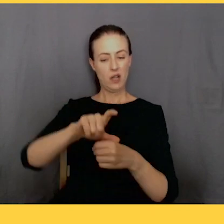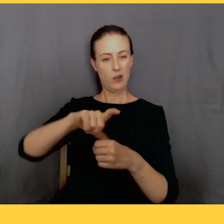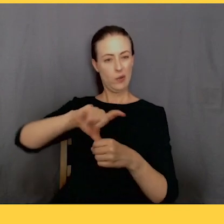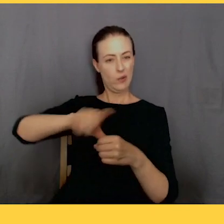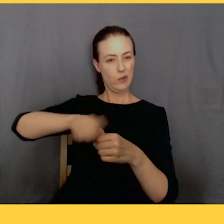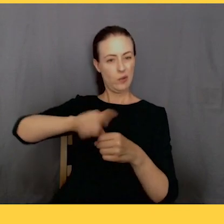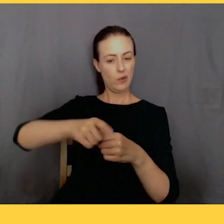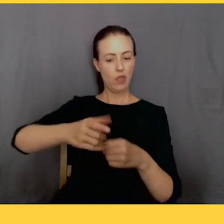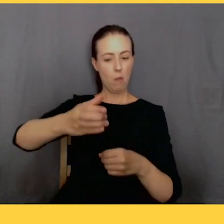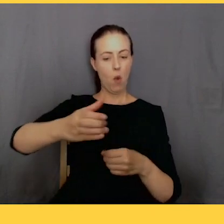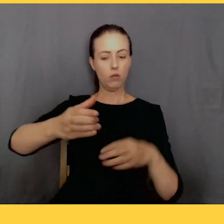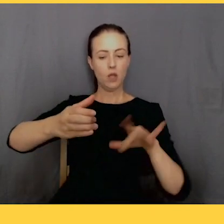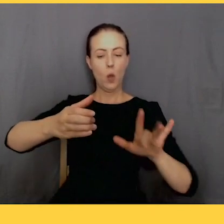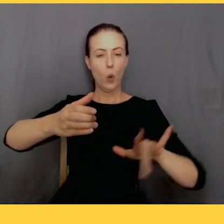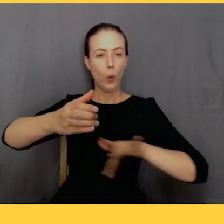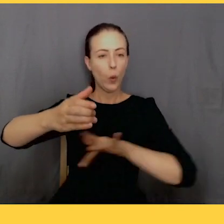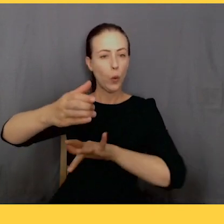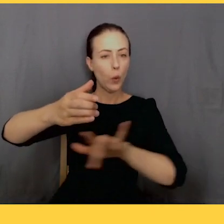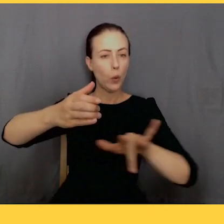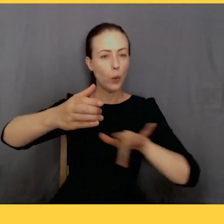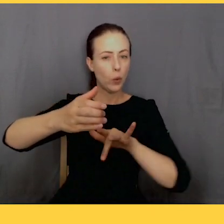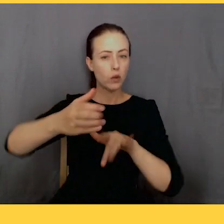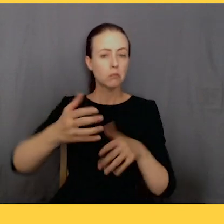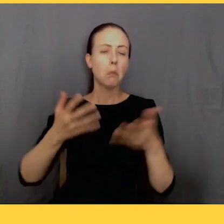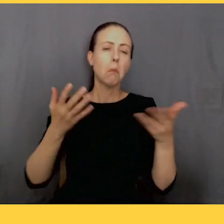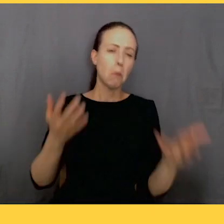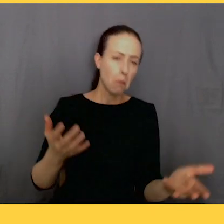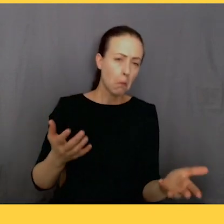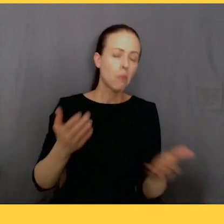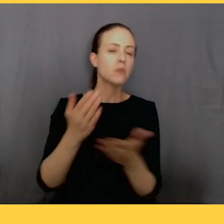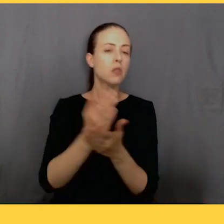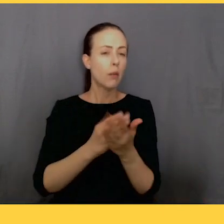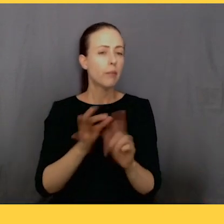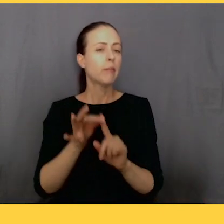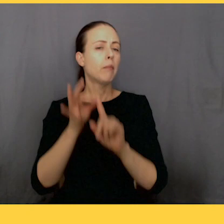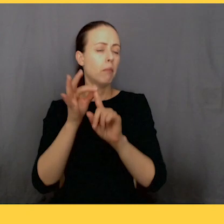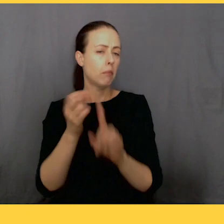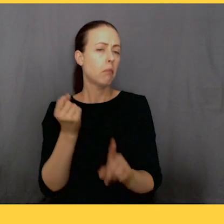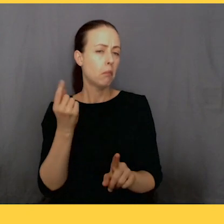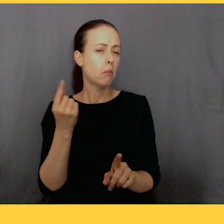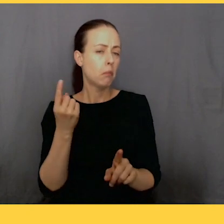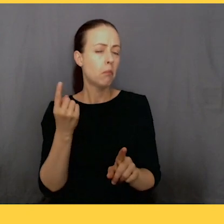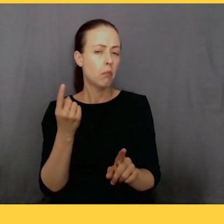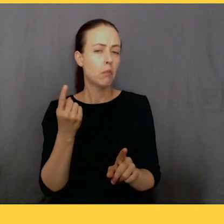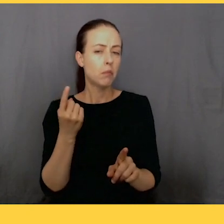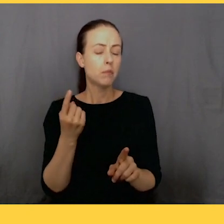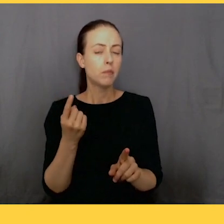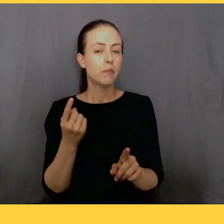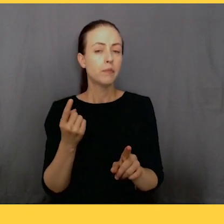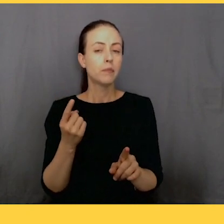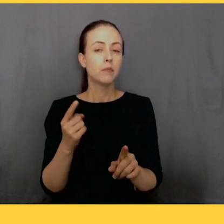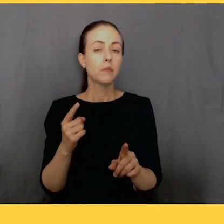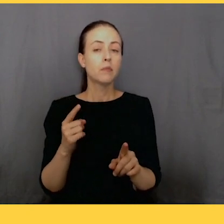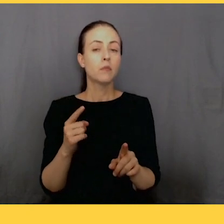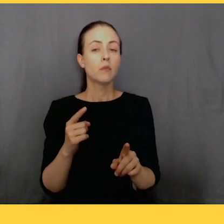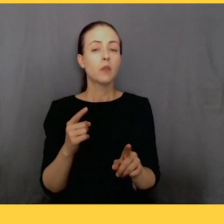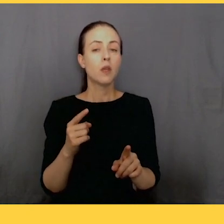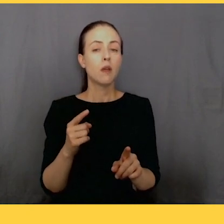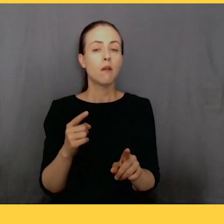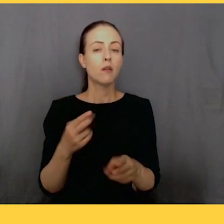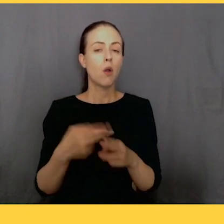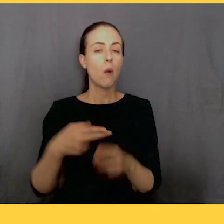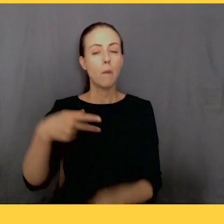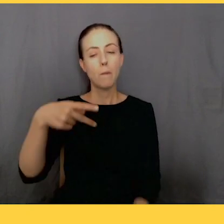pole. Of course, there are some exceptions that are made in certain areas, and pole brushing is